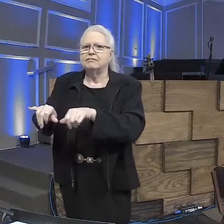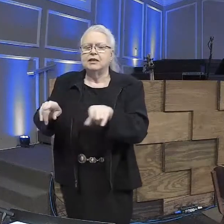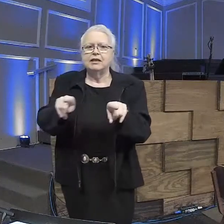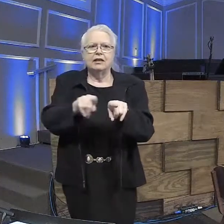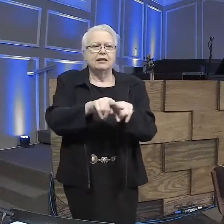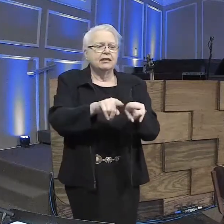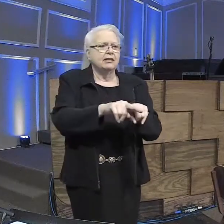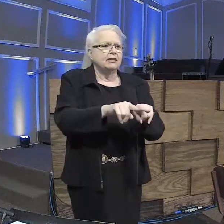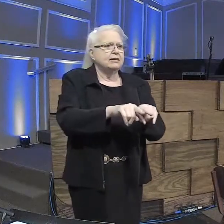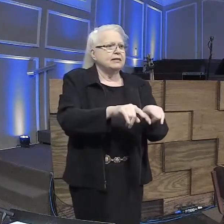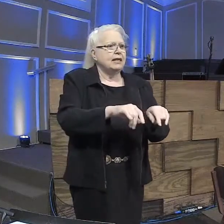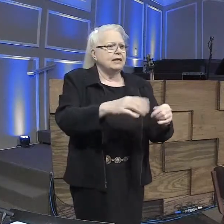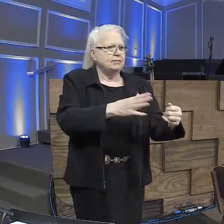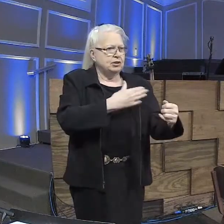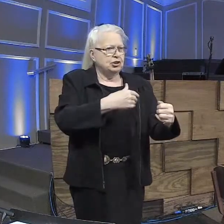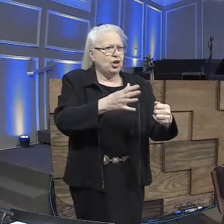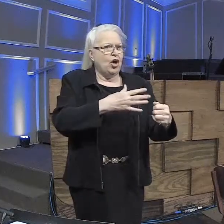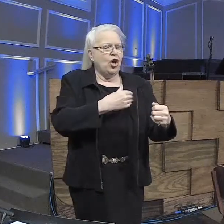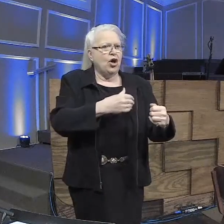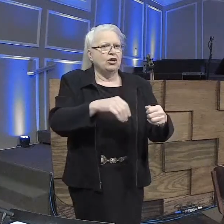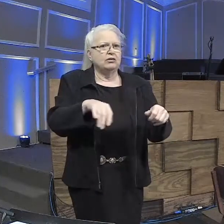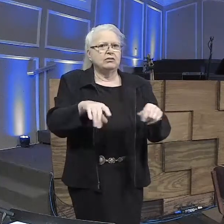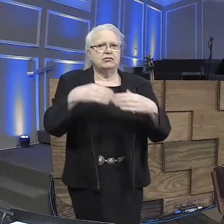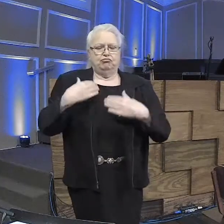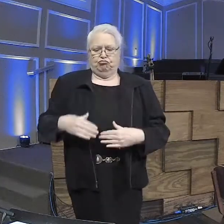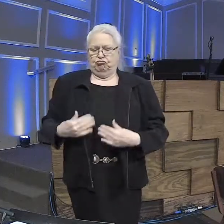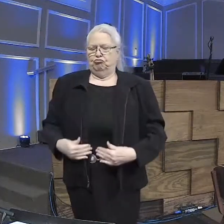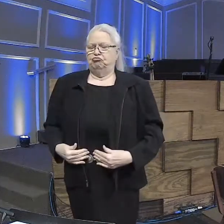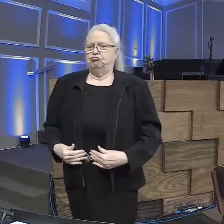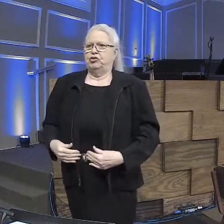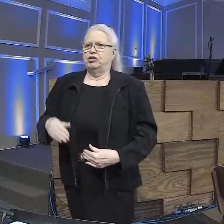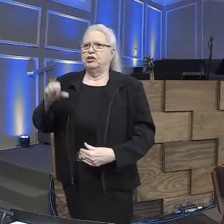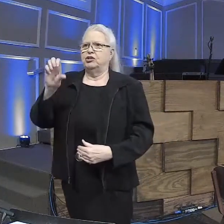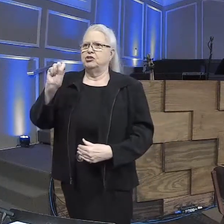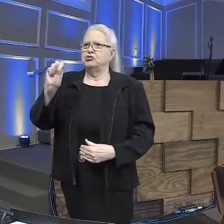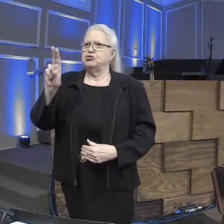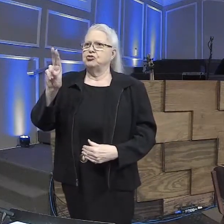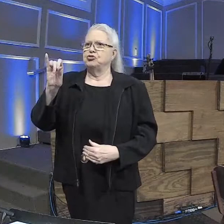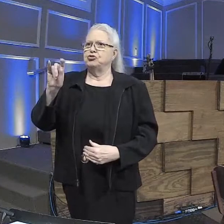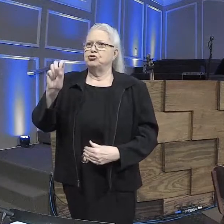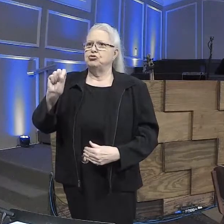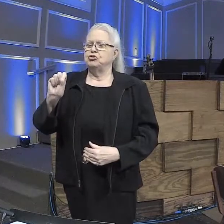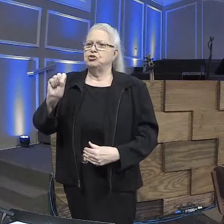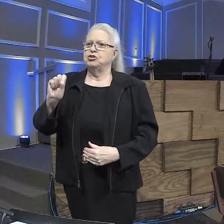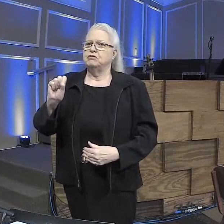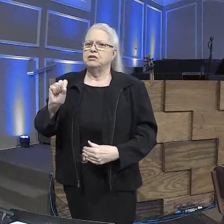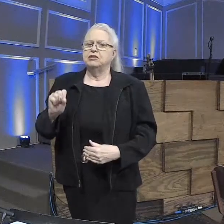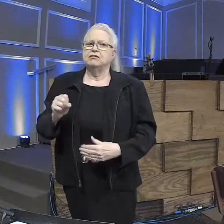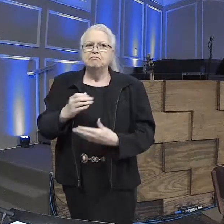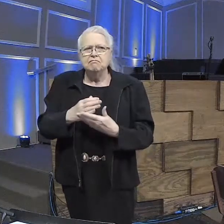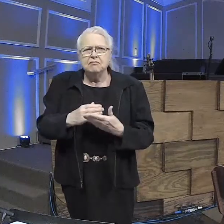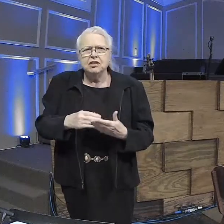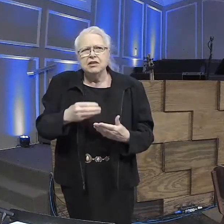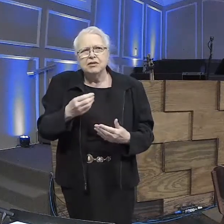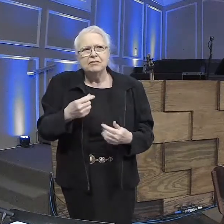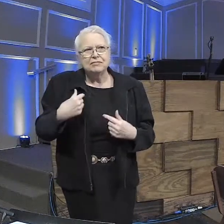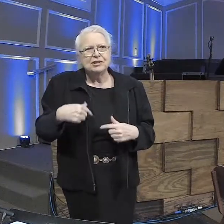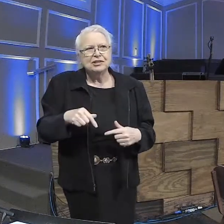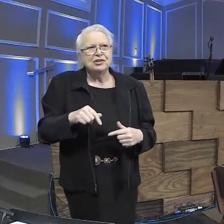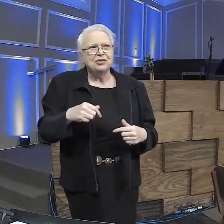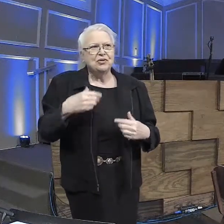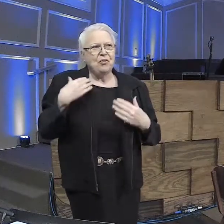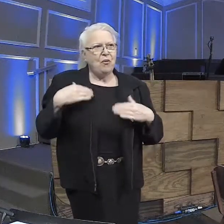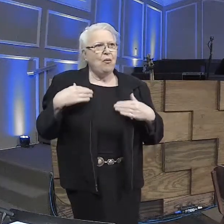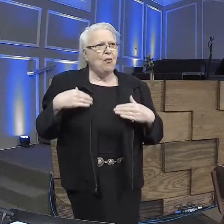We dressed alike. All the men wore suits, and all the ladies wore dresses. Some of us are still wearing those suits, but just a few of us.